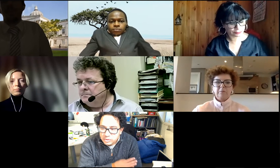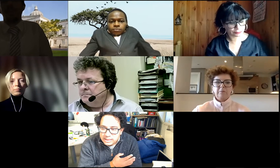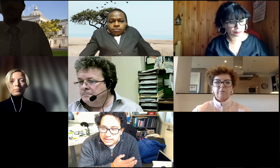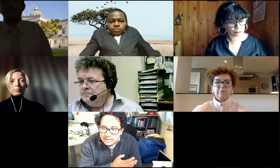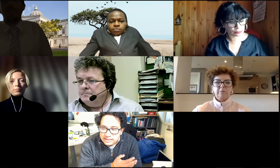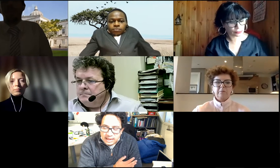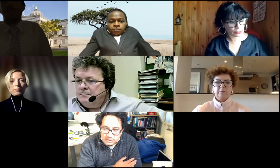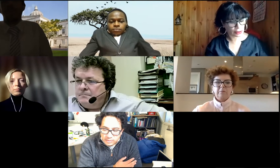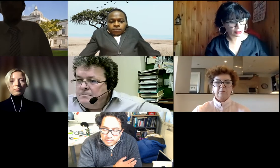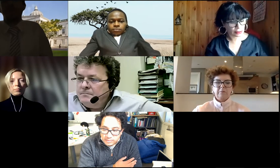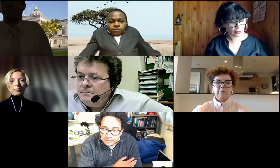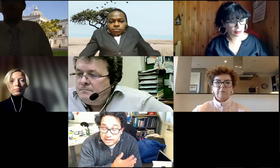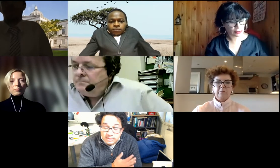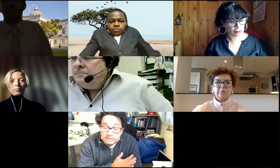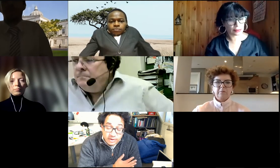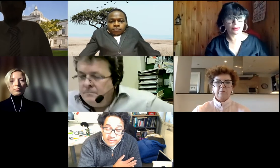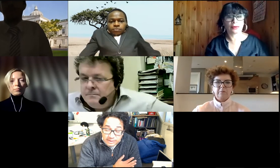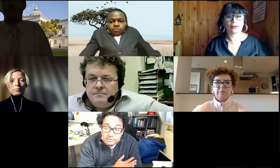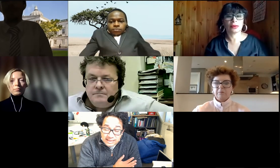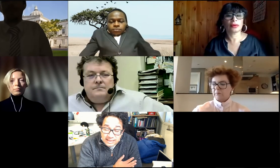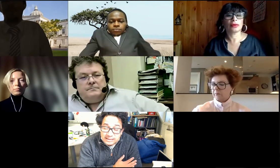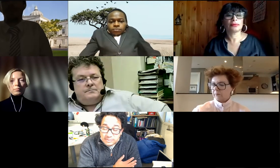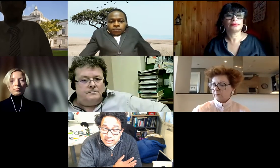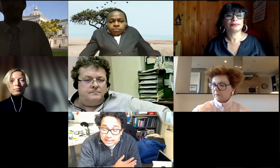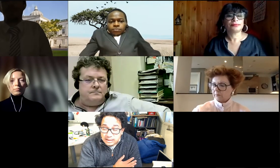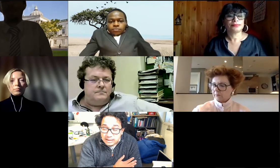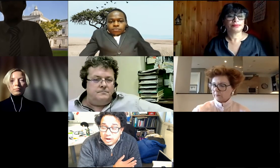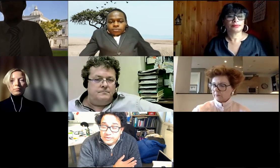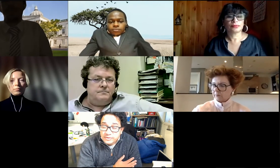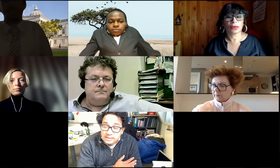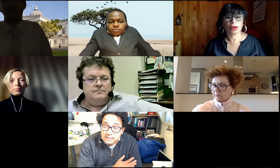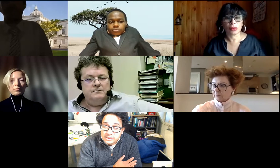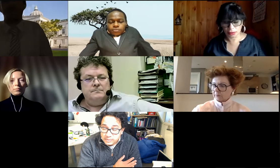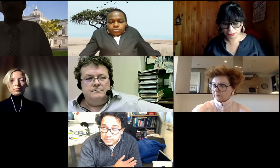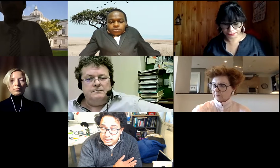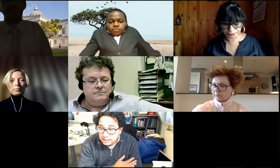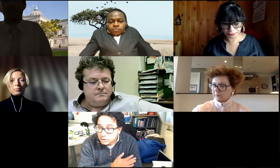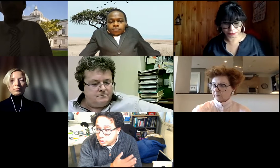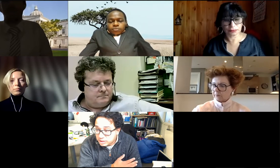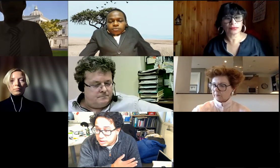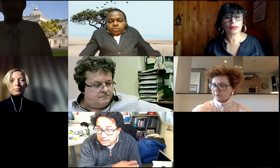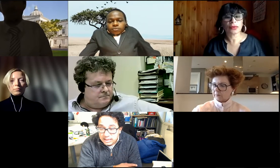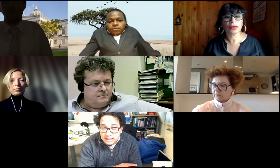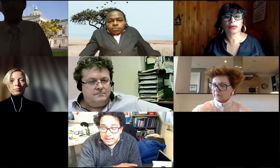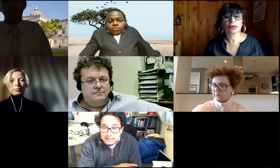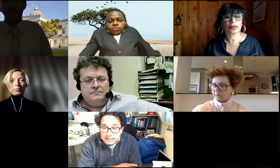meet the demand from the actually very rapidly rising degree of disabilities that we're seeing. We're not talking